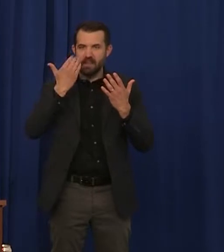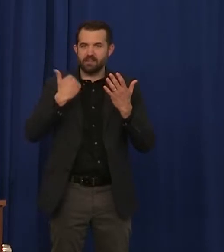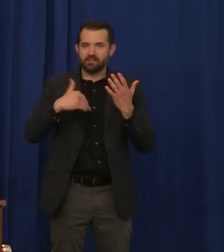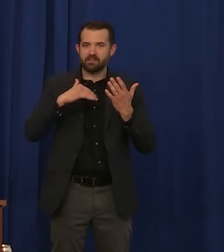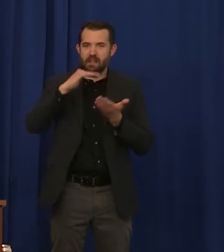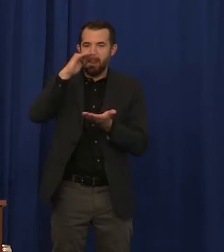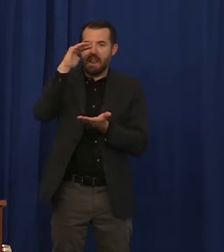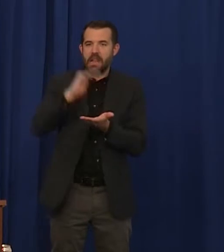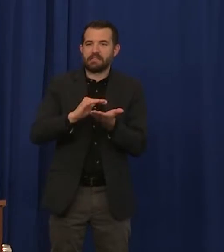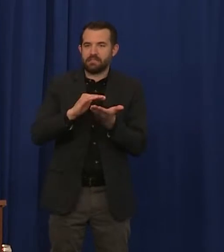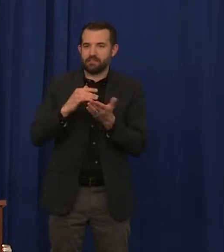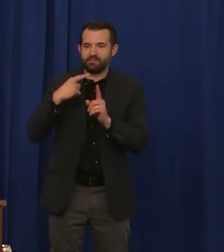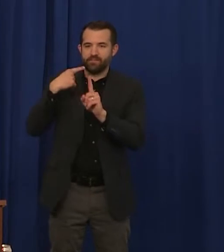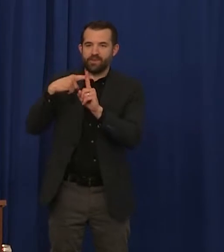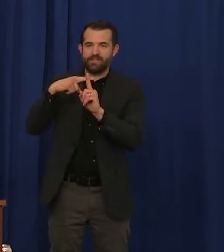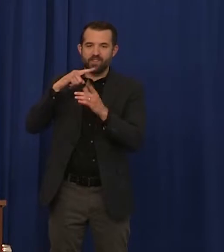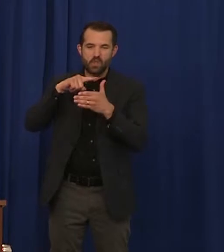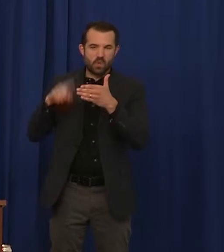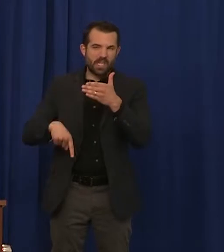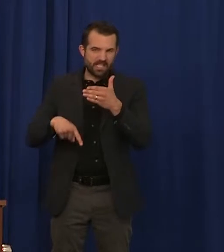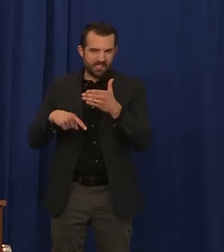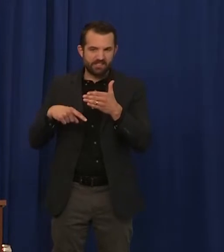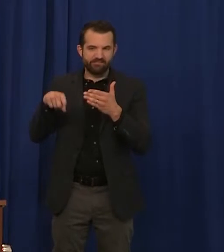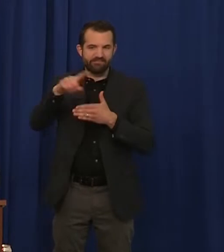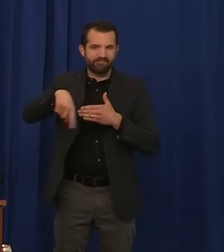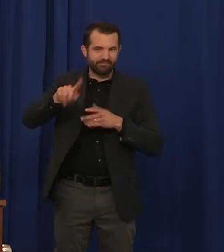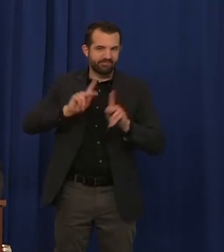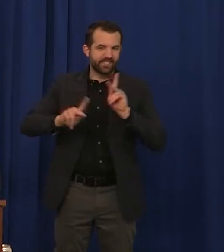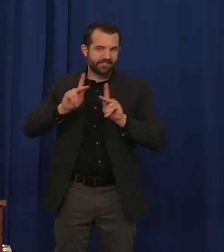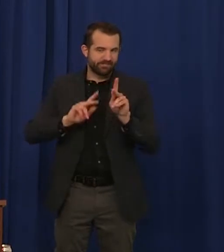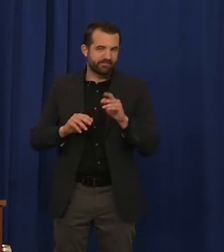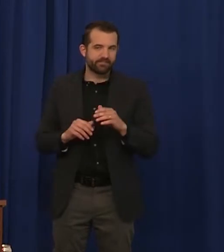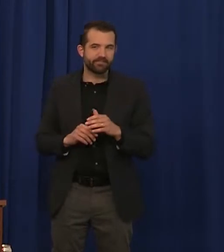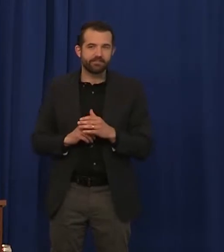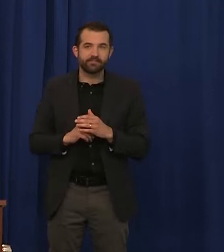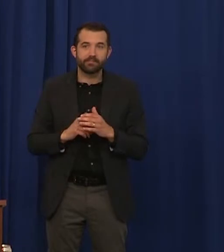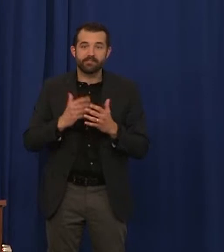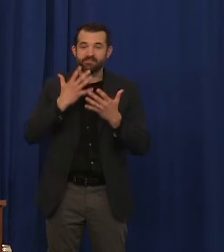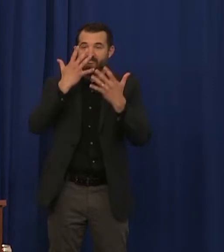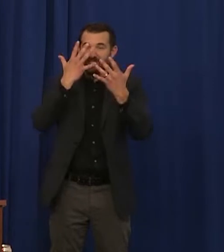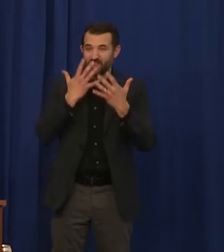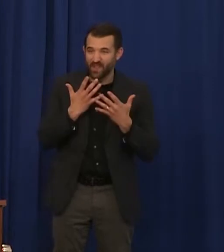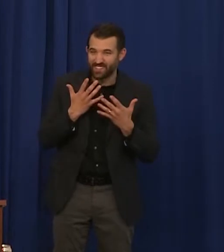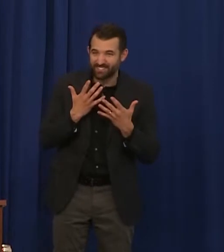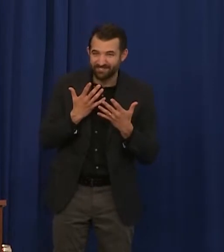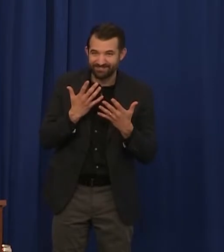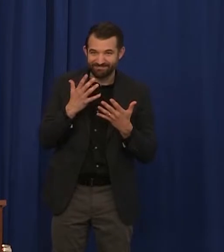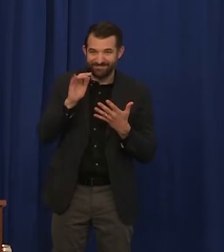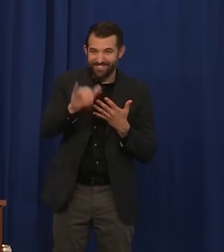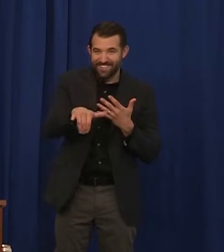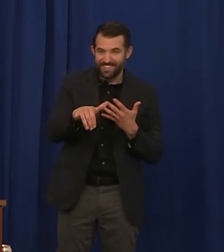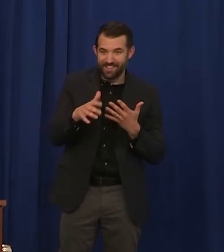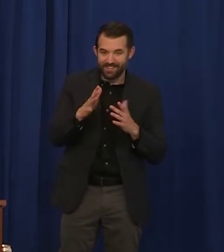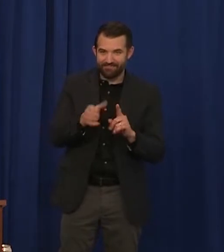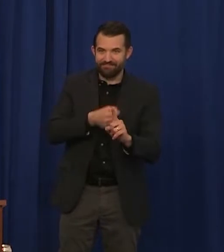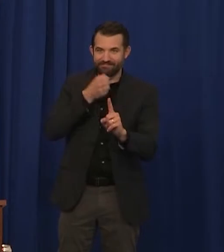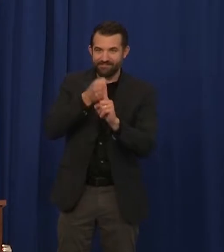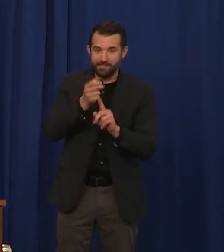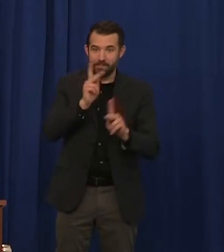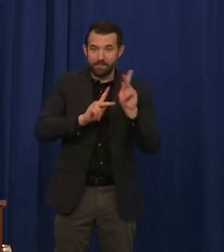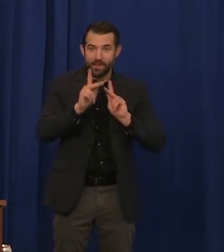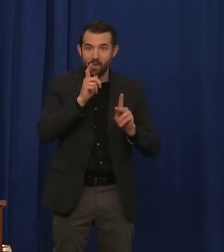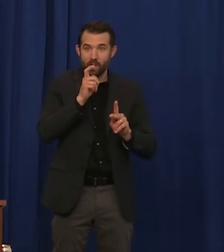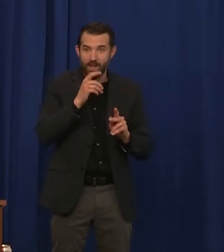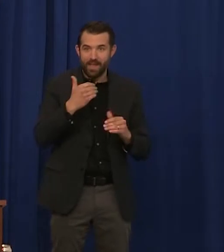with COVID-19. And that's a finding that unfortunately also affects individuals who are in minority groups even harder.